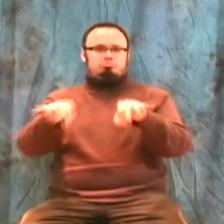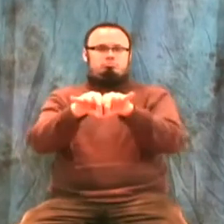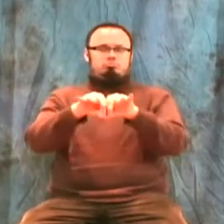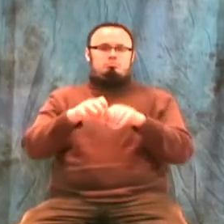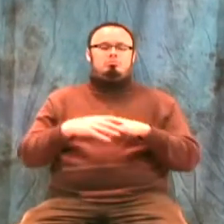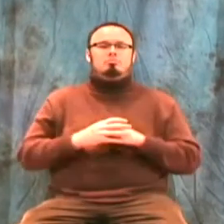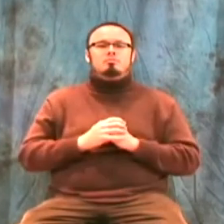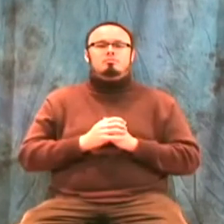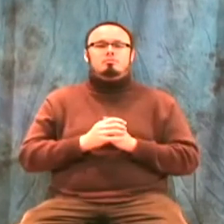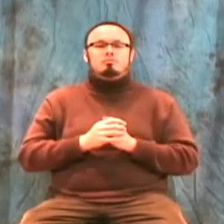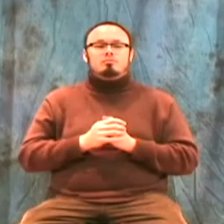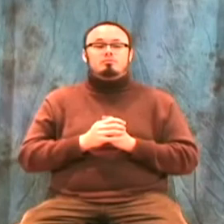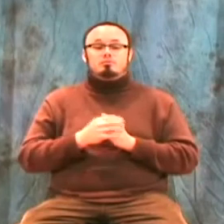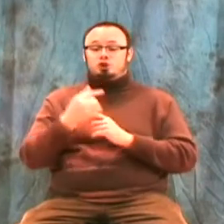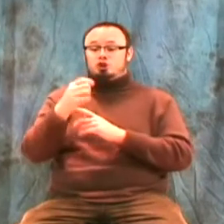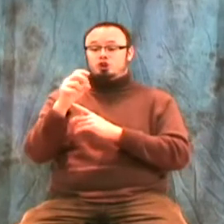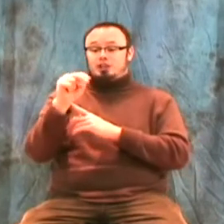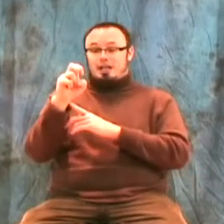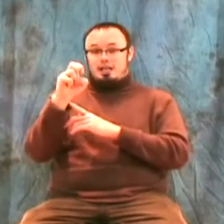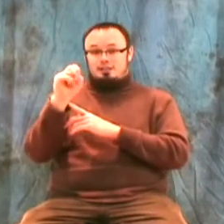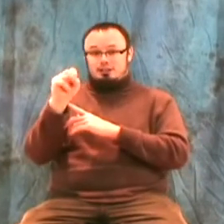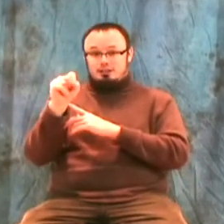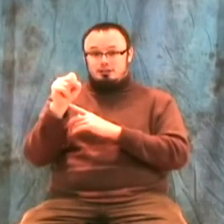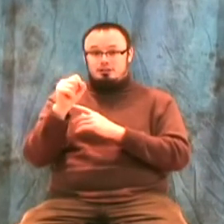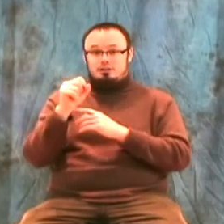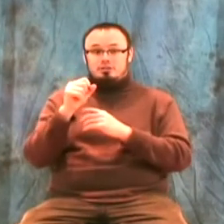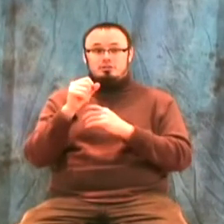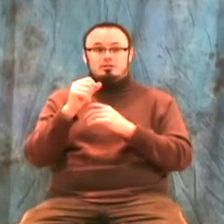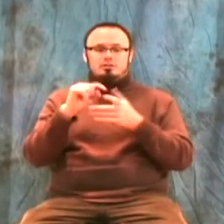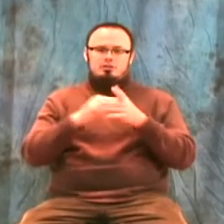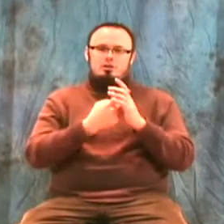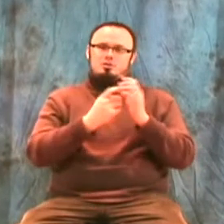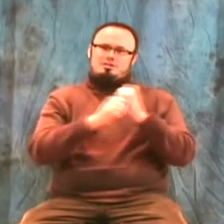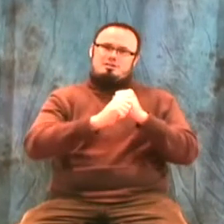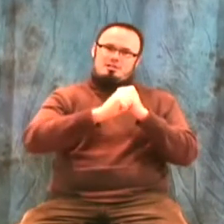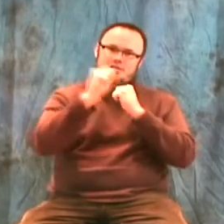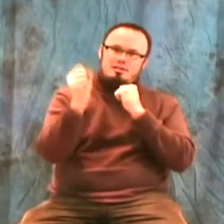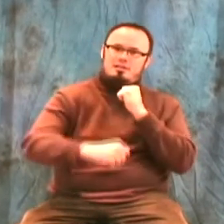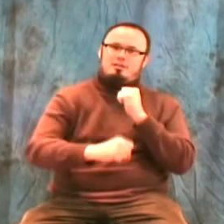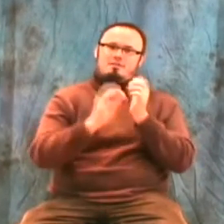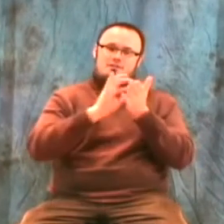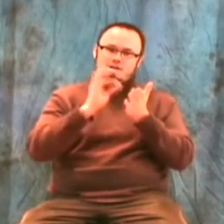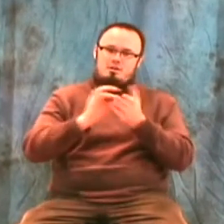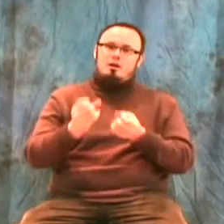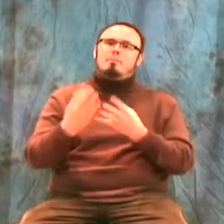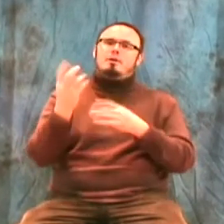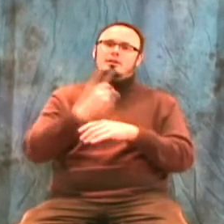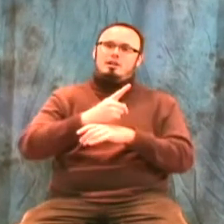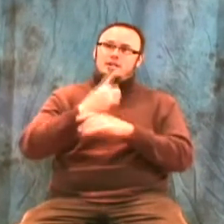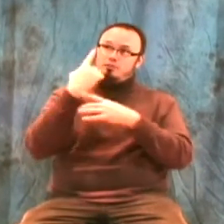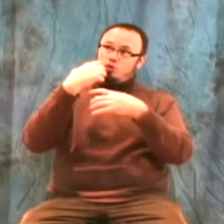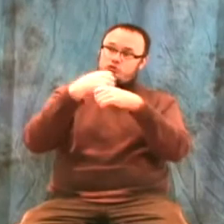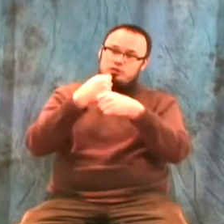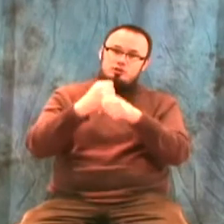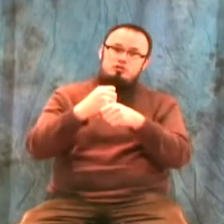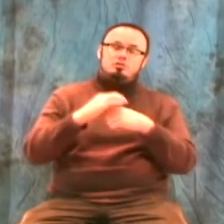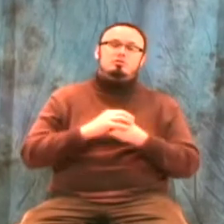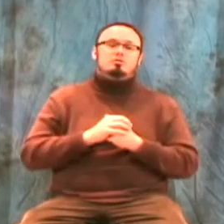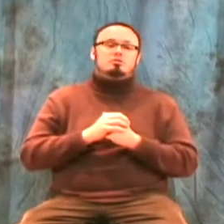Genesis opens with an exaggerated counting of the days of creation. This multiplies the power of that narrative.